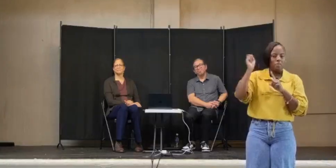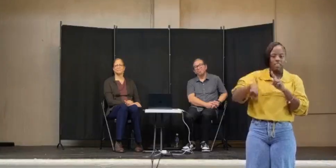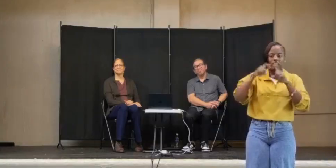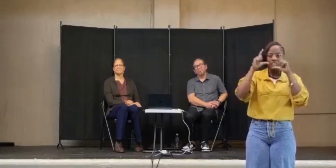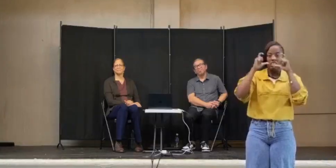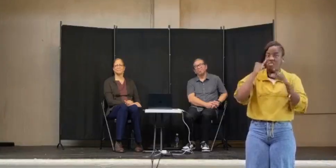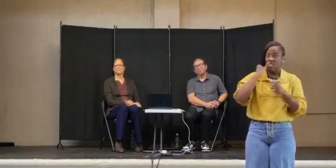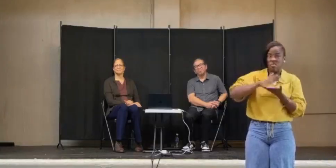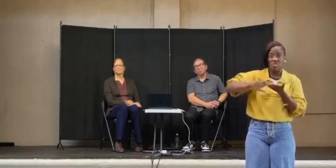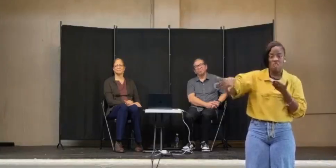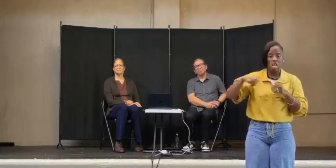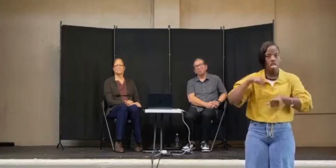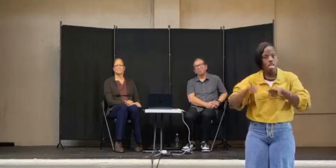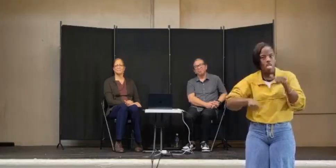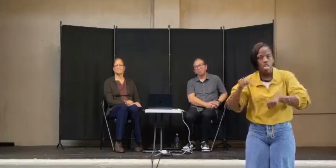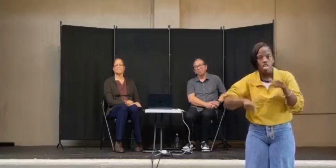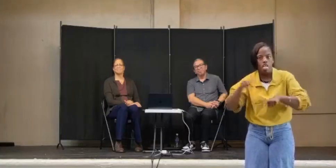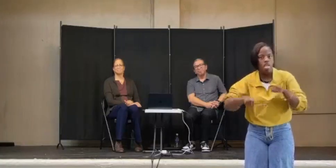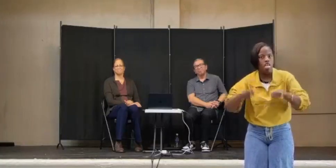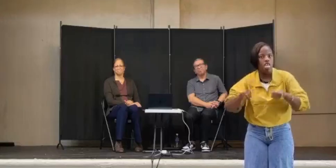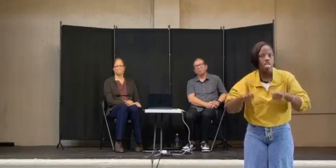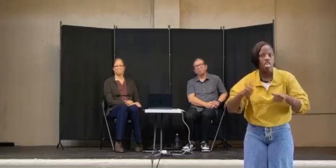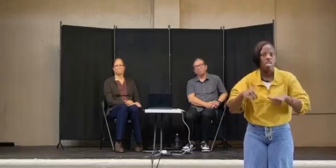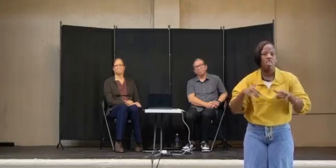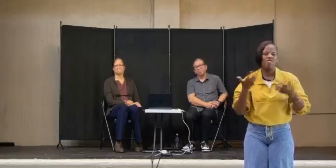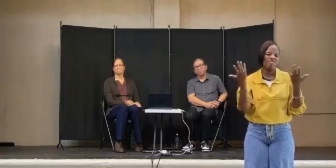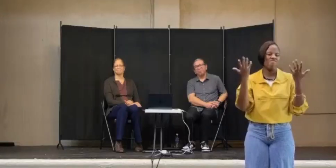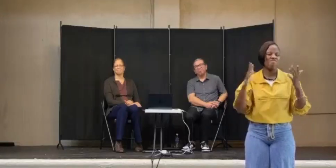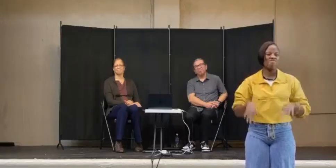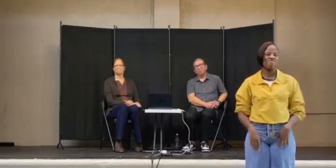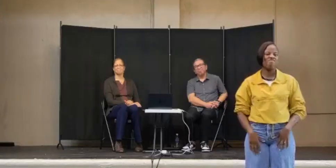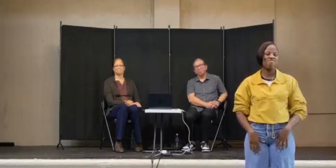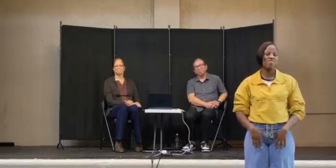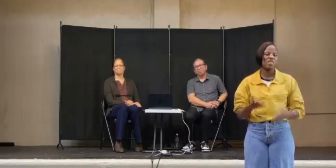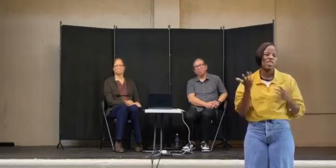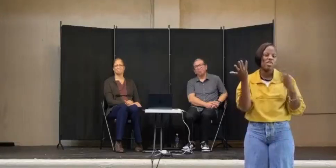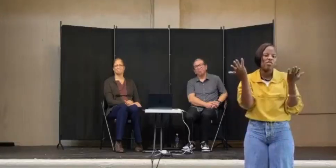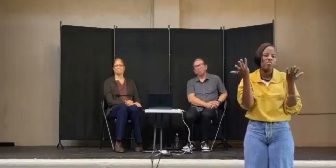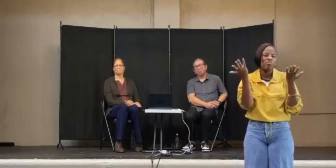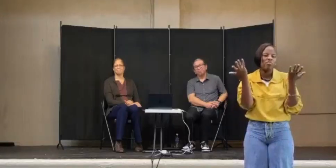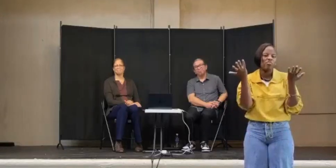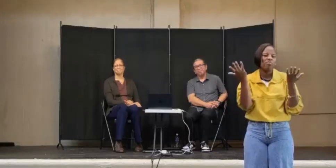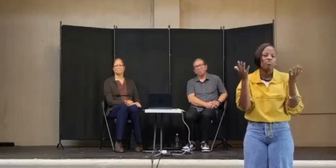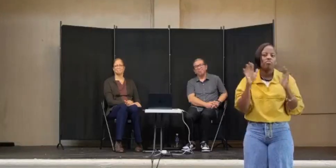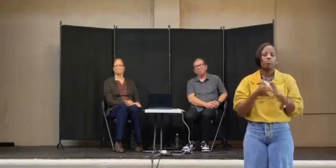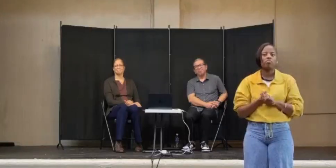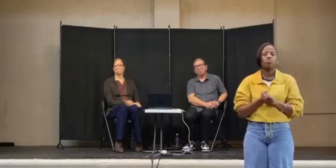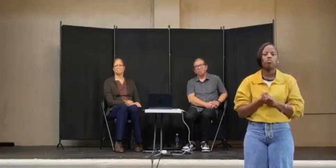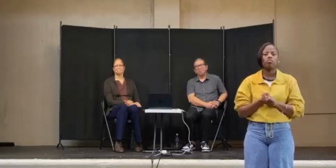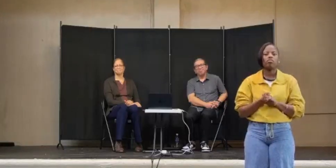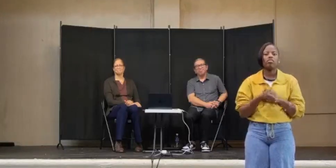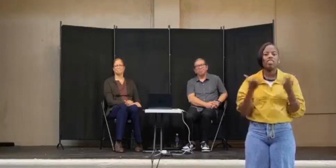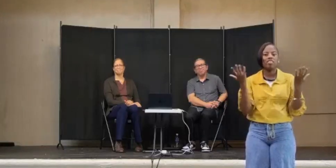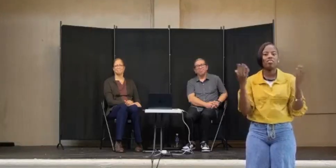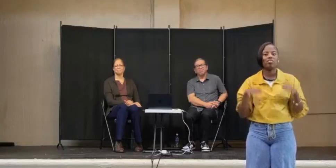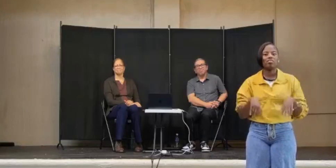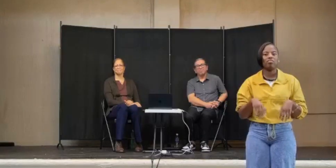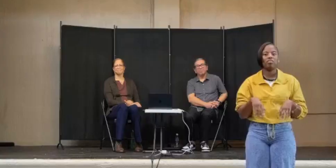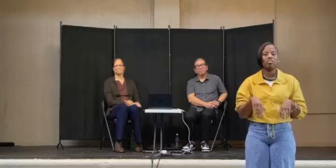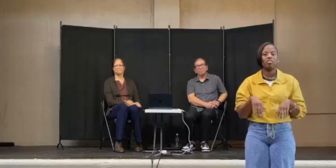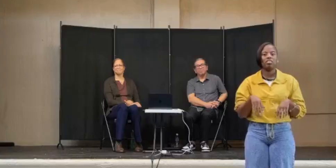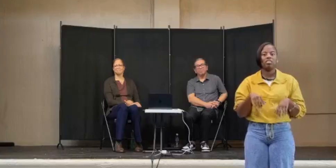one thing that can help, that I need to take pictures. And if I don't do that, I would feel like maybe too awkward about the situation, so.